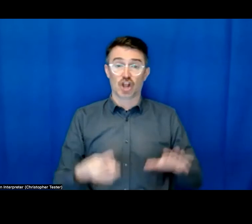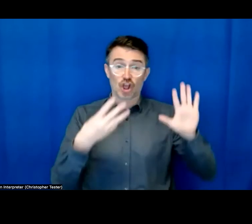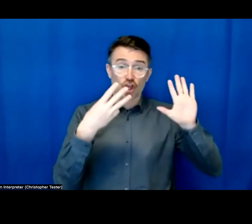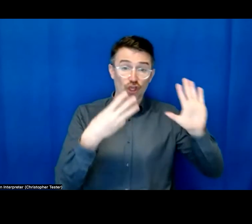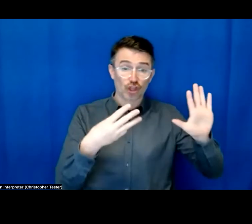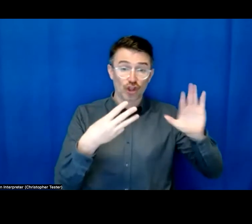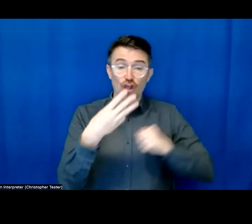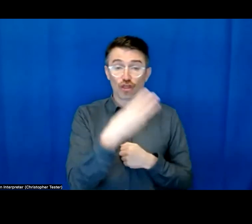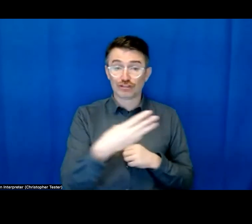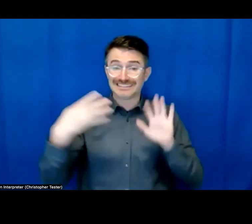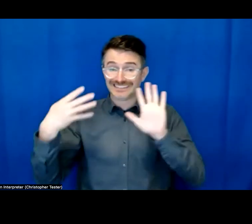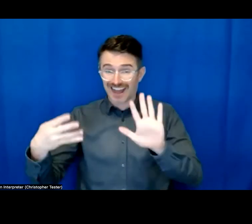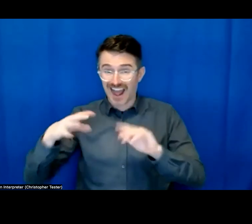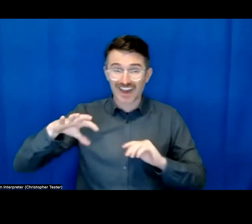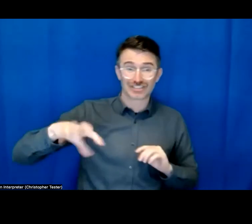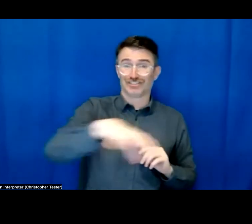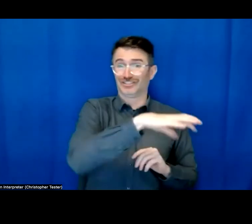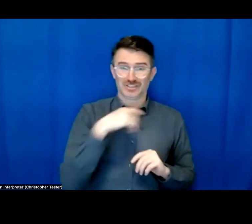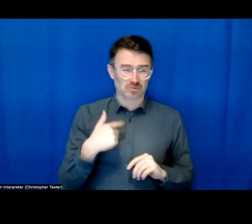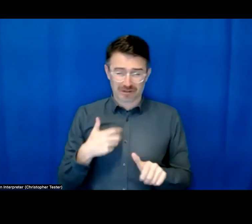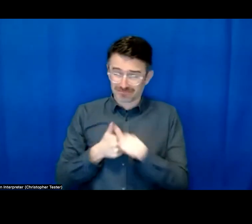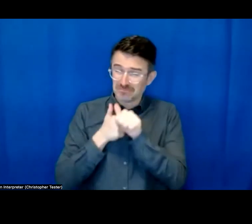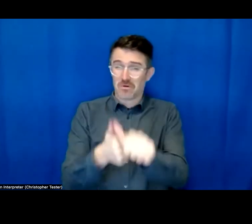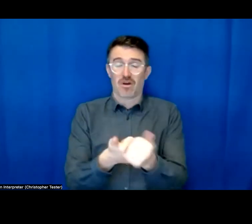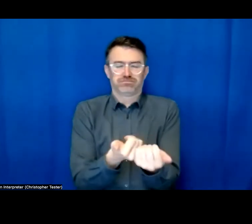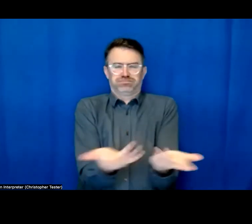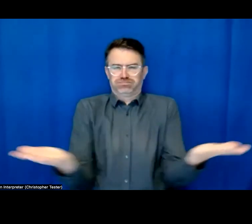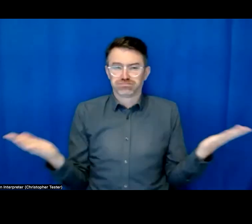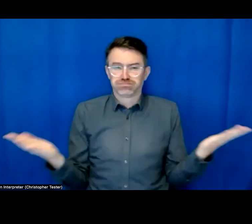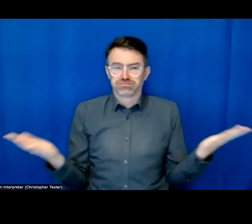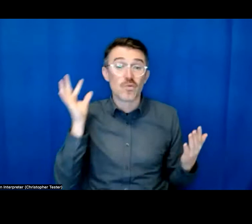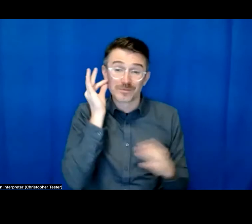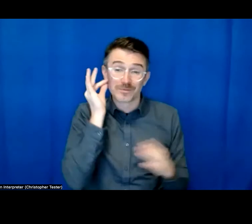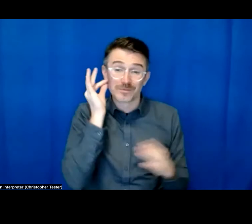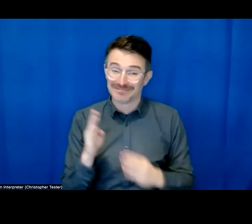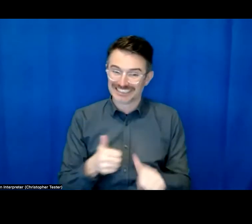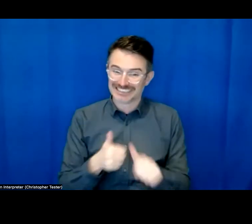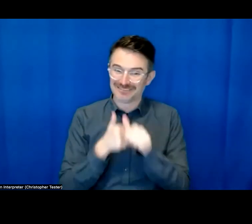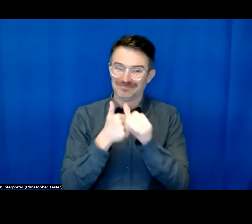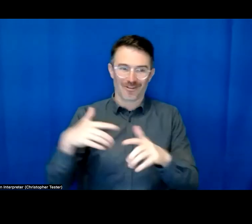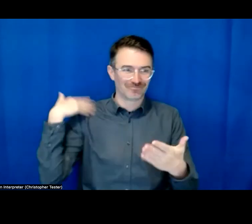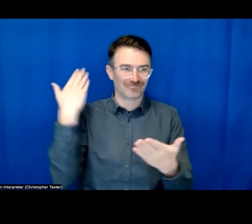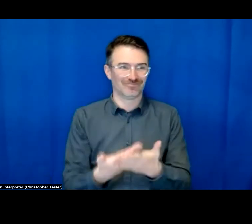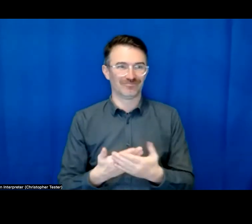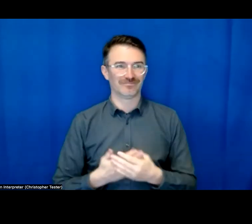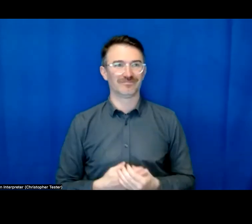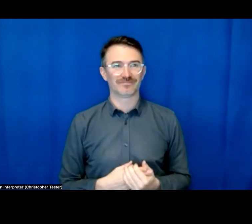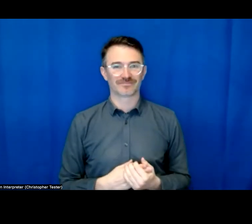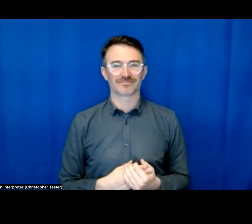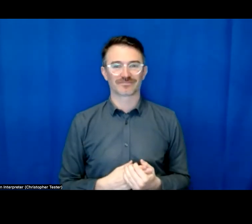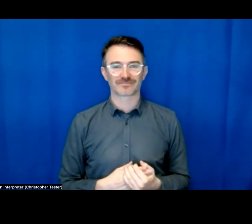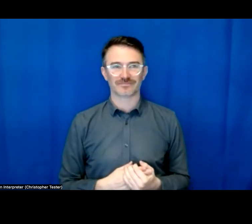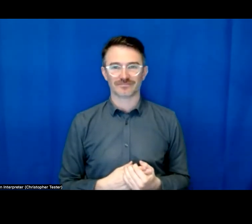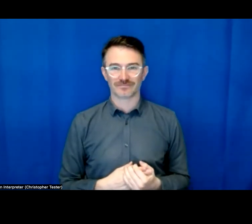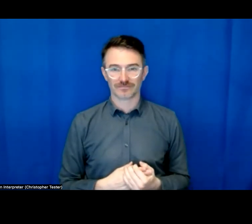disability, often the first and only funder of the representative of organizations. Our grant making continues to expand in size